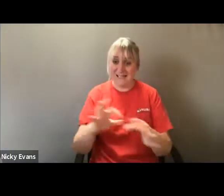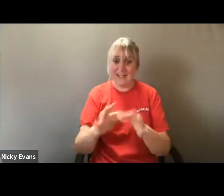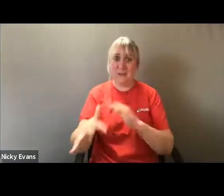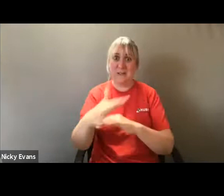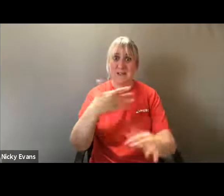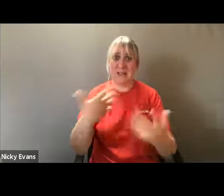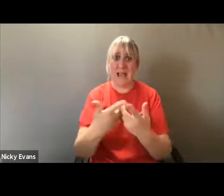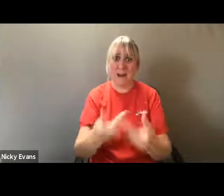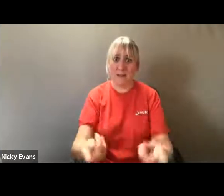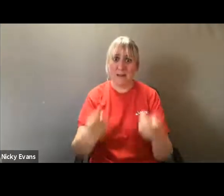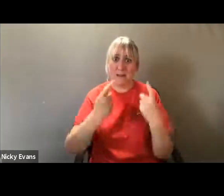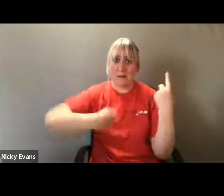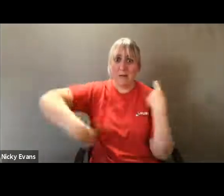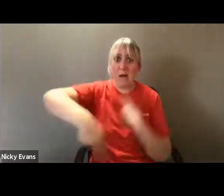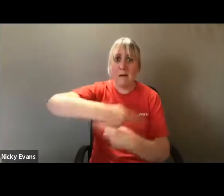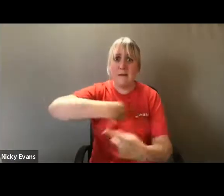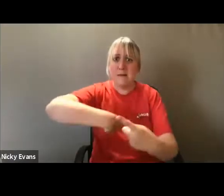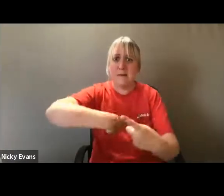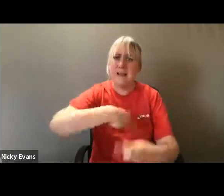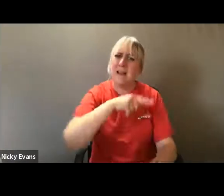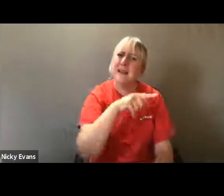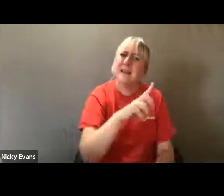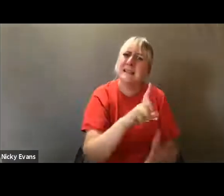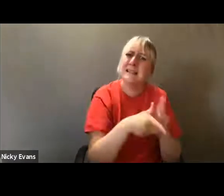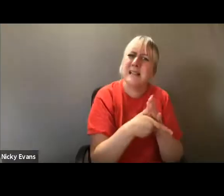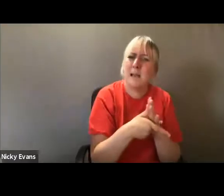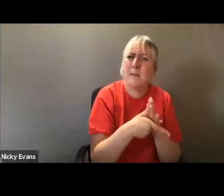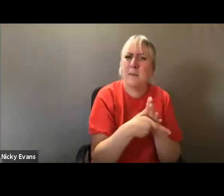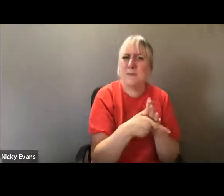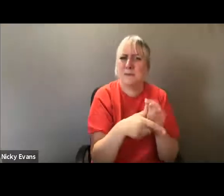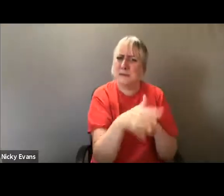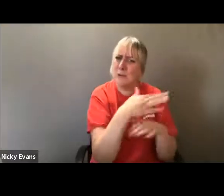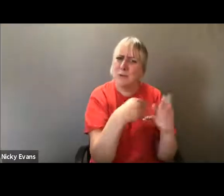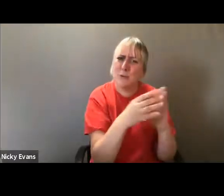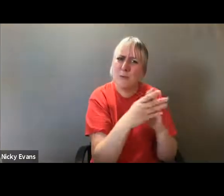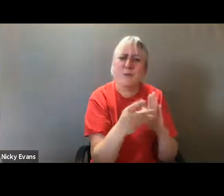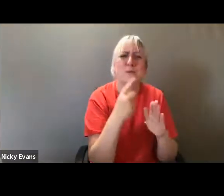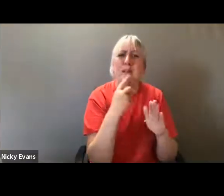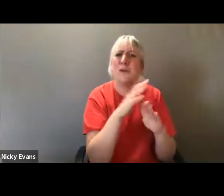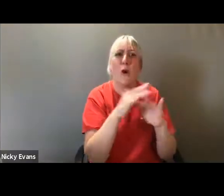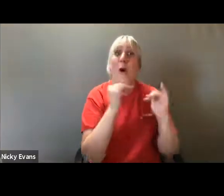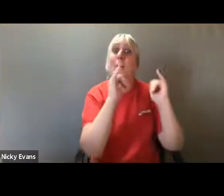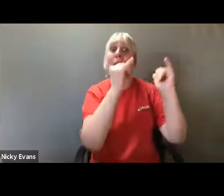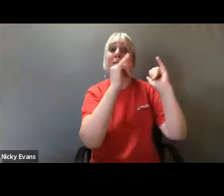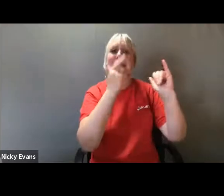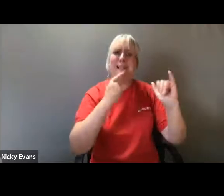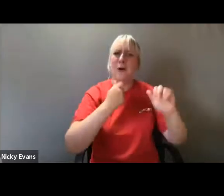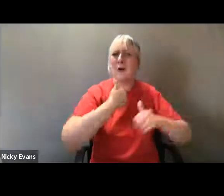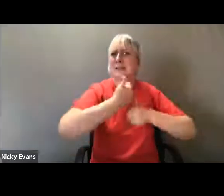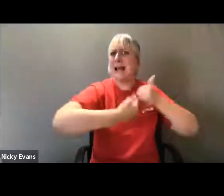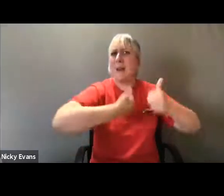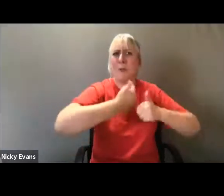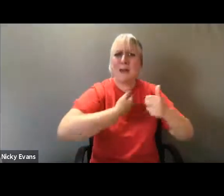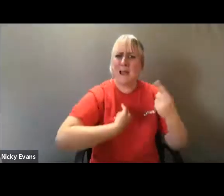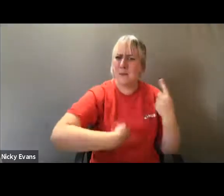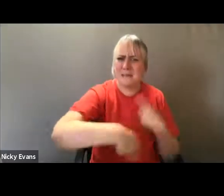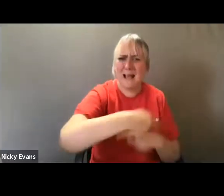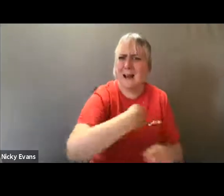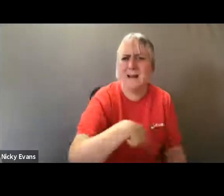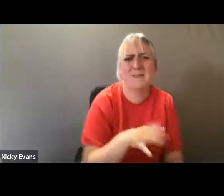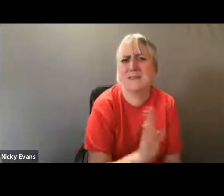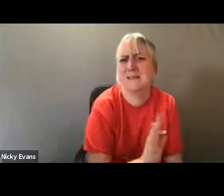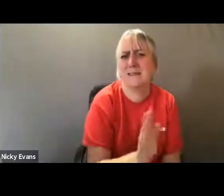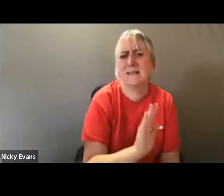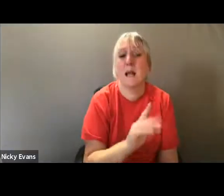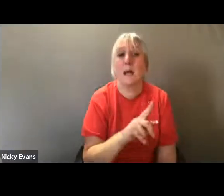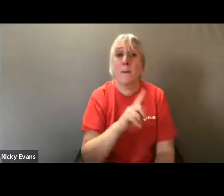a party. It's not about sort of celebrating ourselves, although that is obviously part of the movement that I want to see,